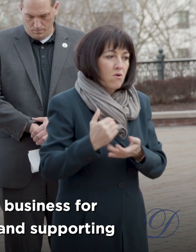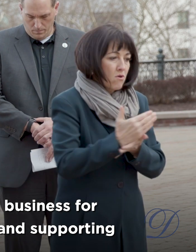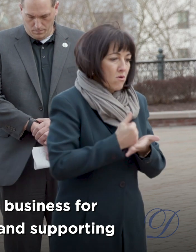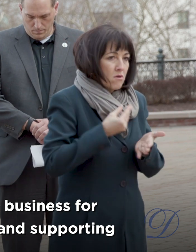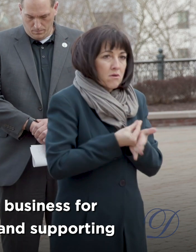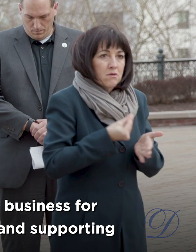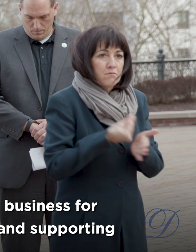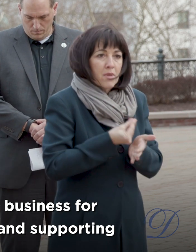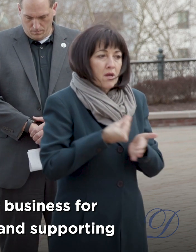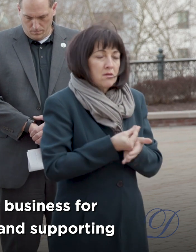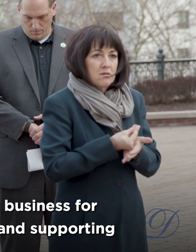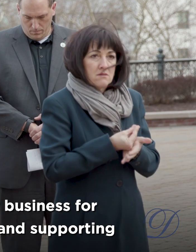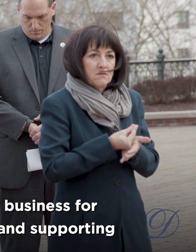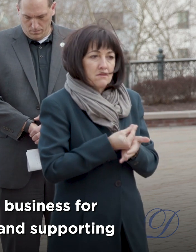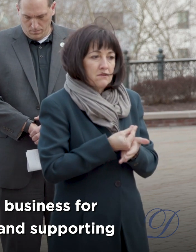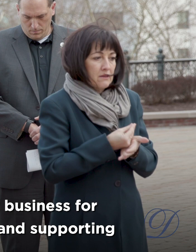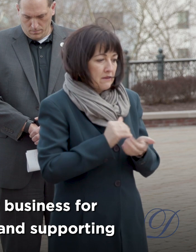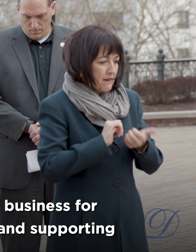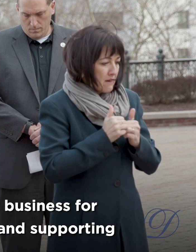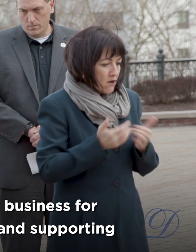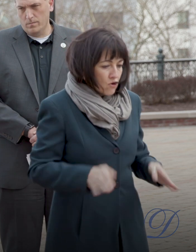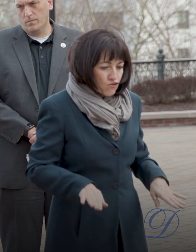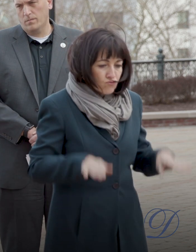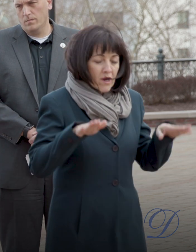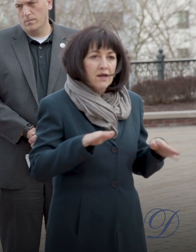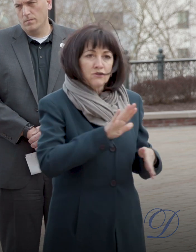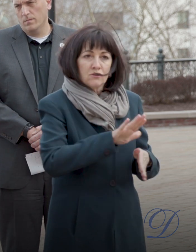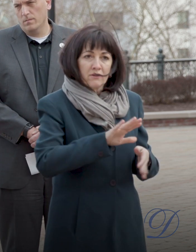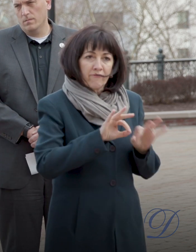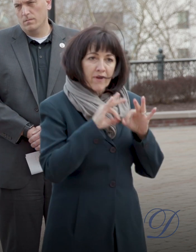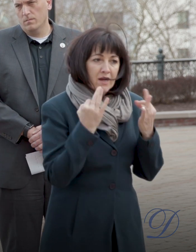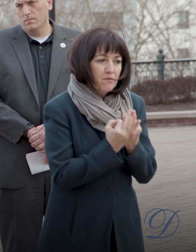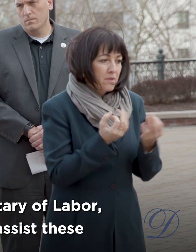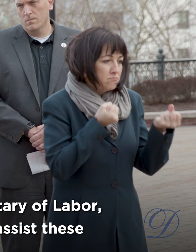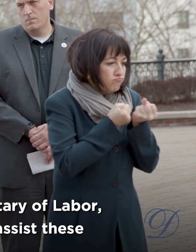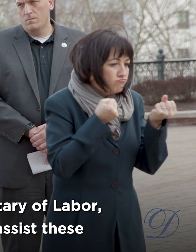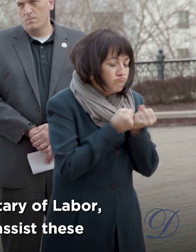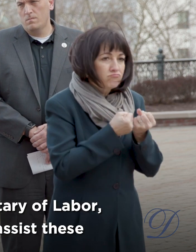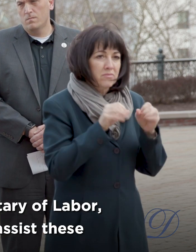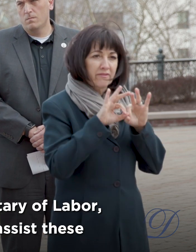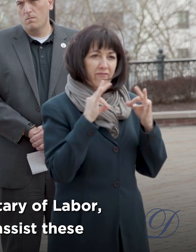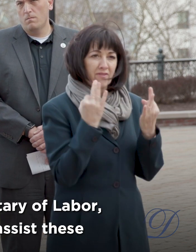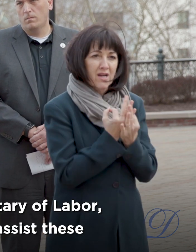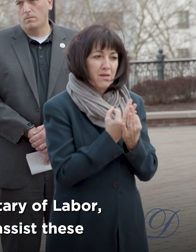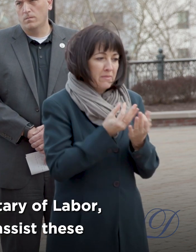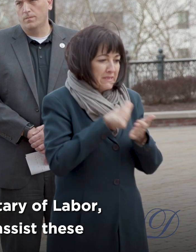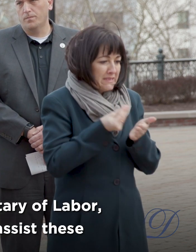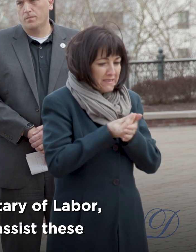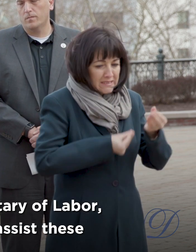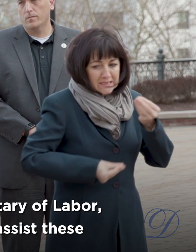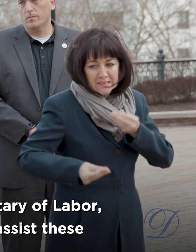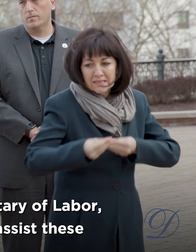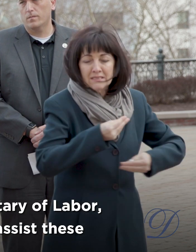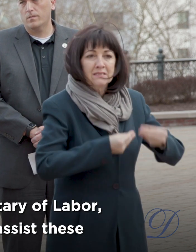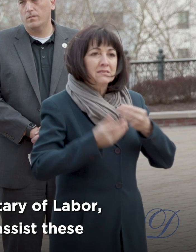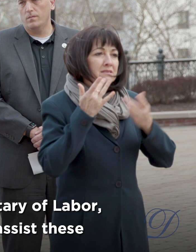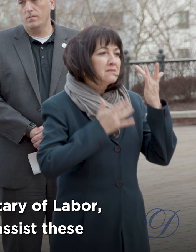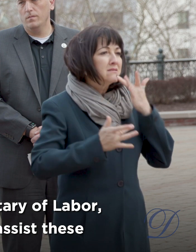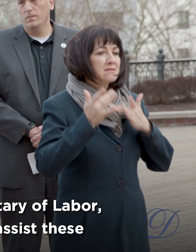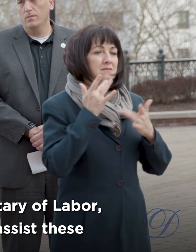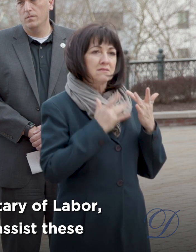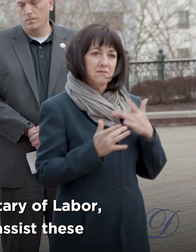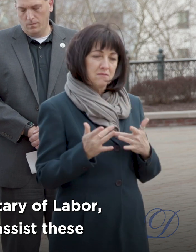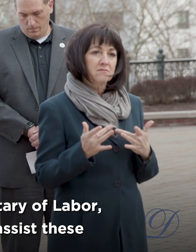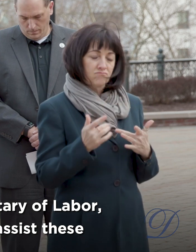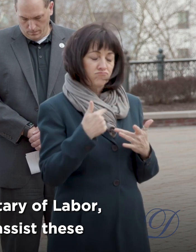their livelihood, raising their kids and supporting their families. And that's why I've asked Secretary of Labor,